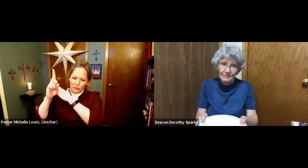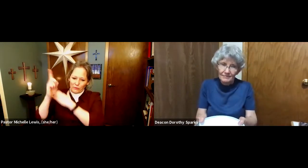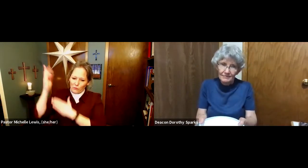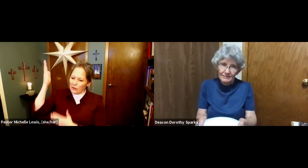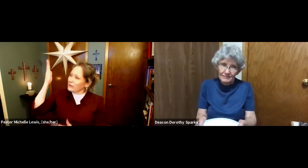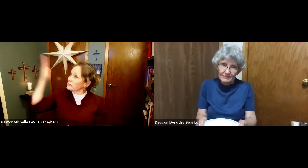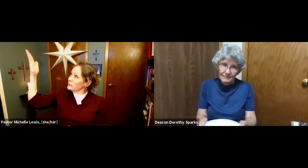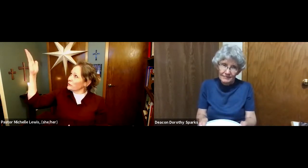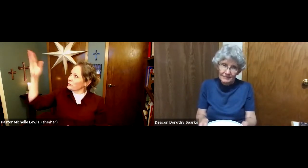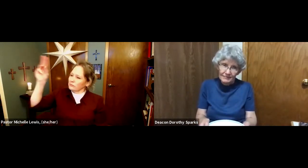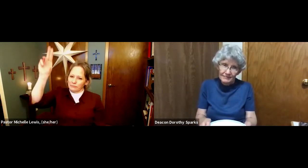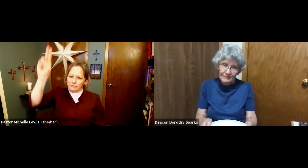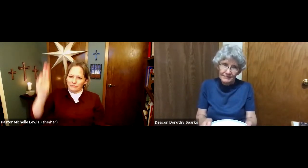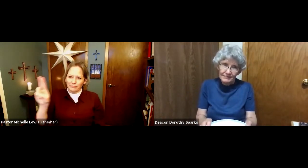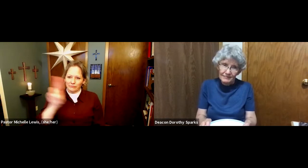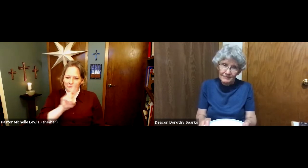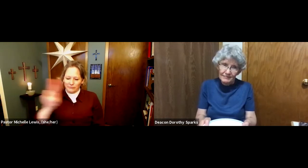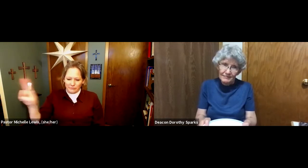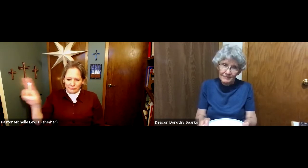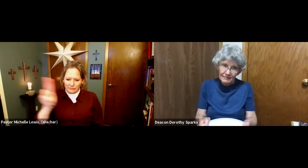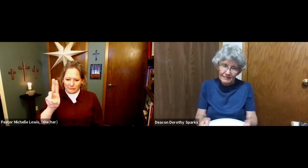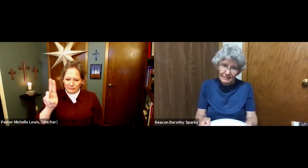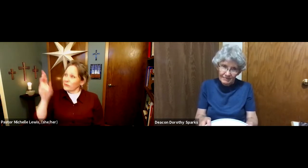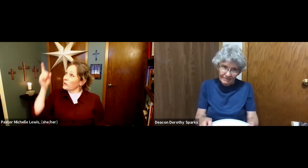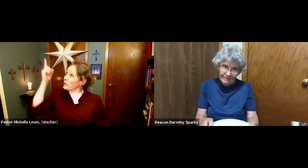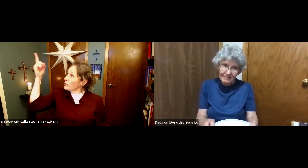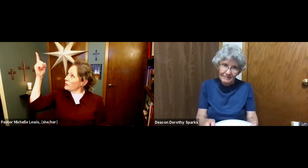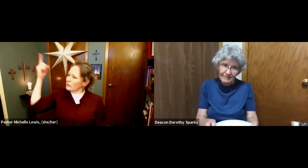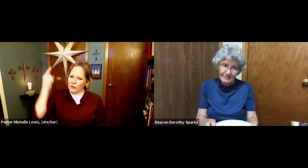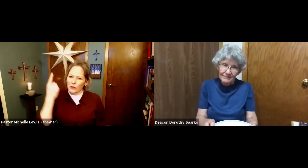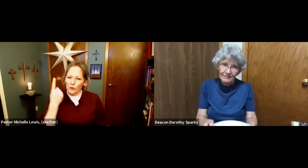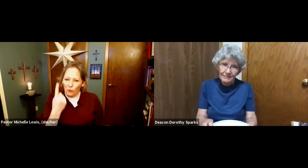We bless you, Holy Trinity,